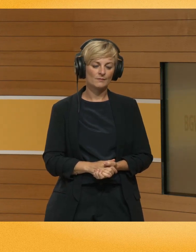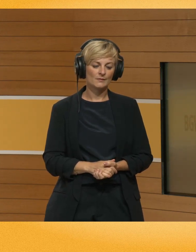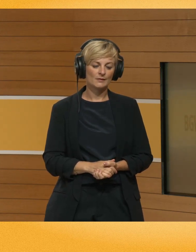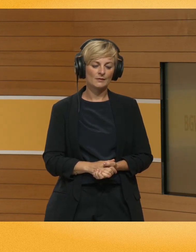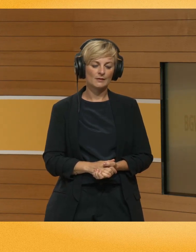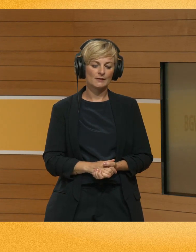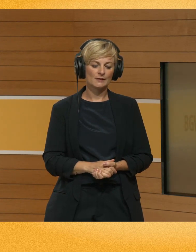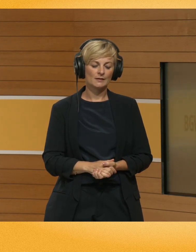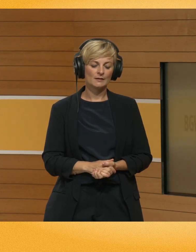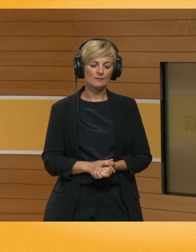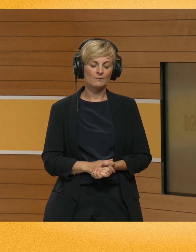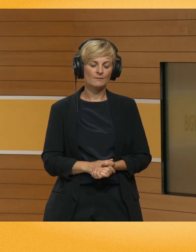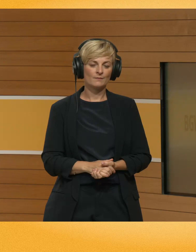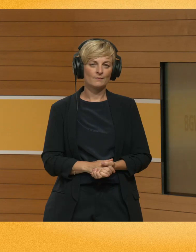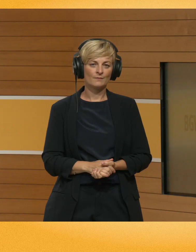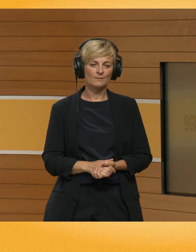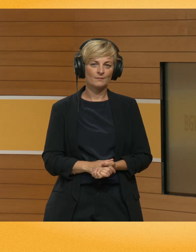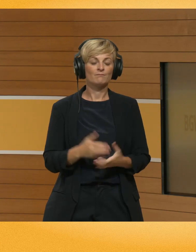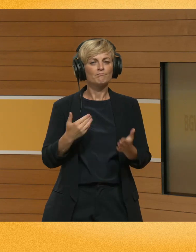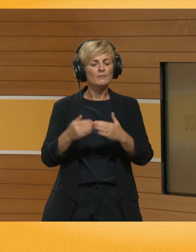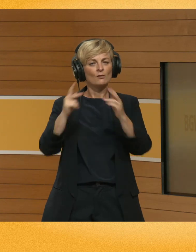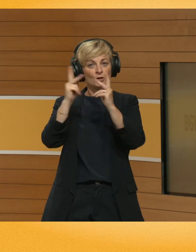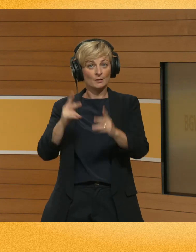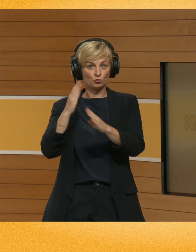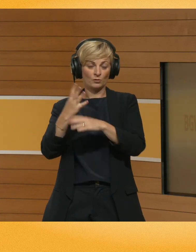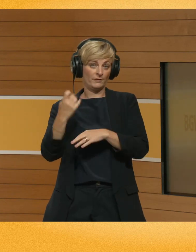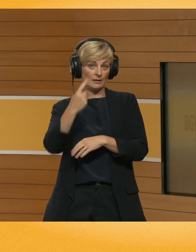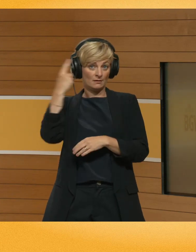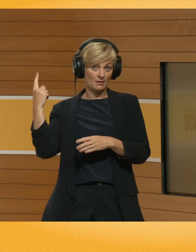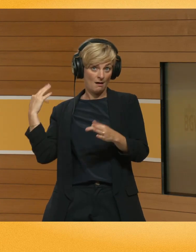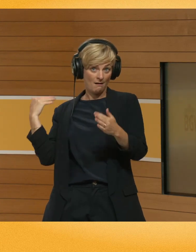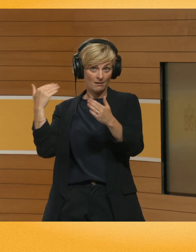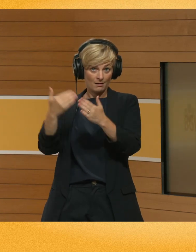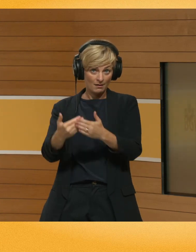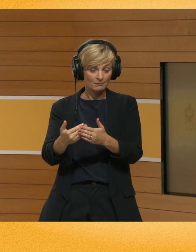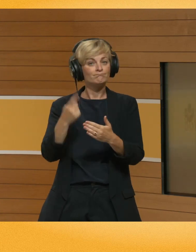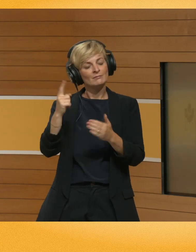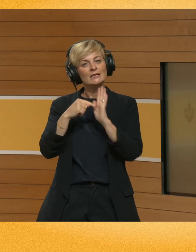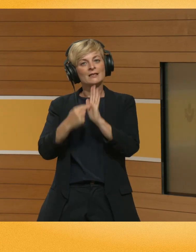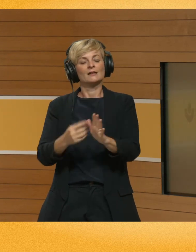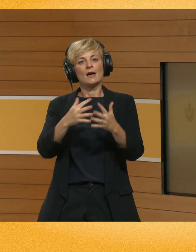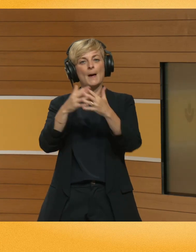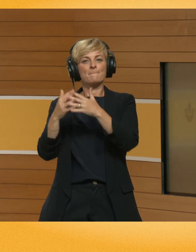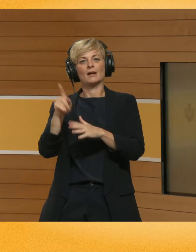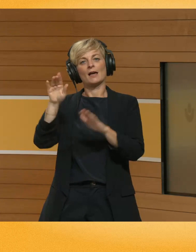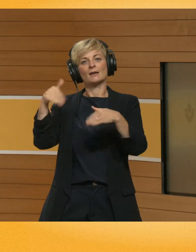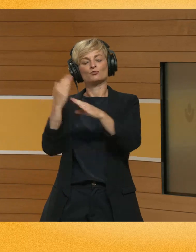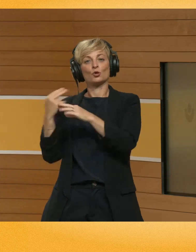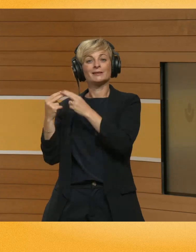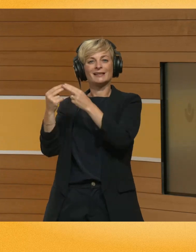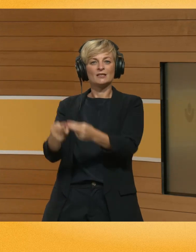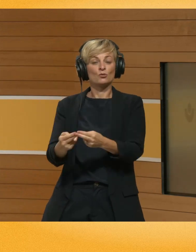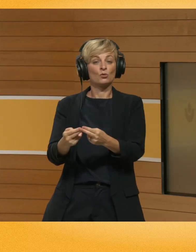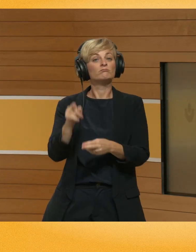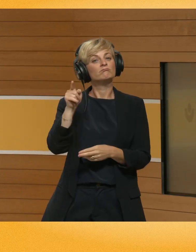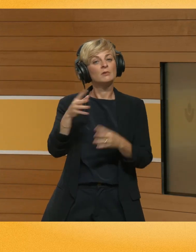context, where it has proven its success not only in practice, because nowadays we can find several hundred Magnet hospitals in the US,